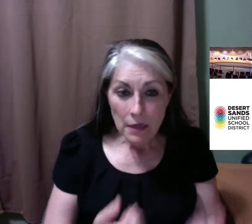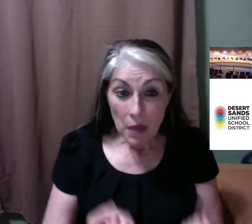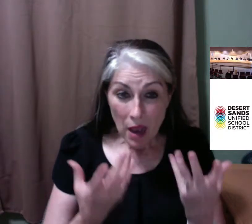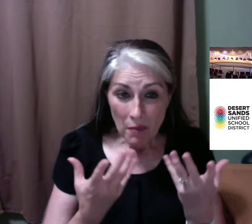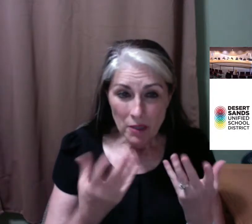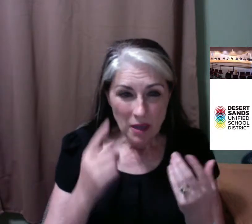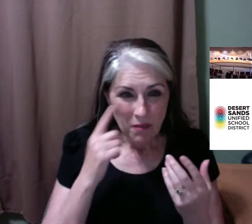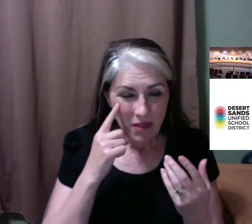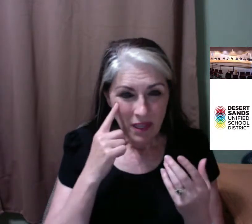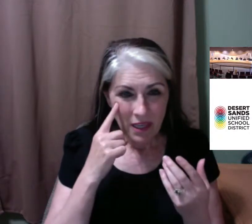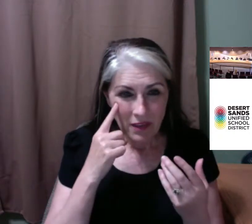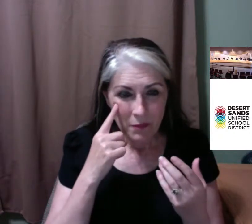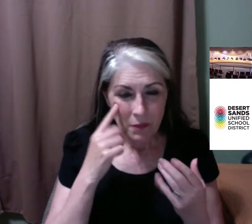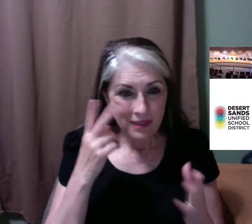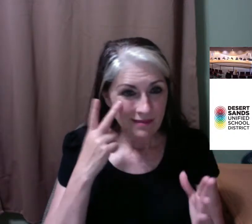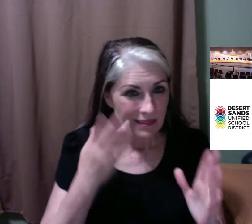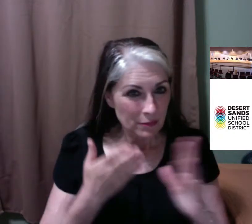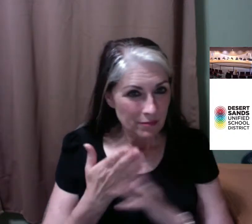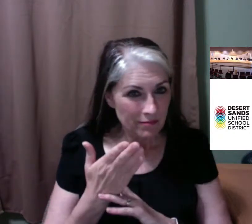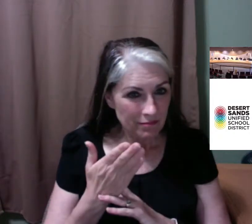I'm thinking of just transparency.